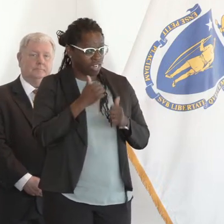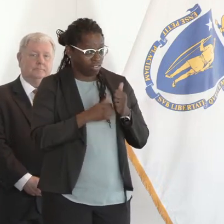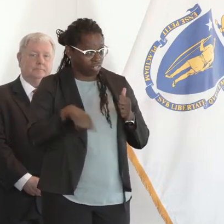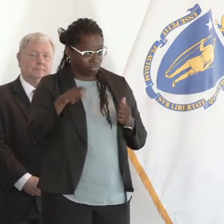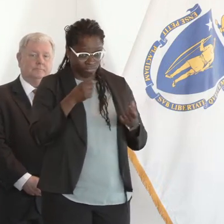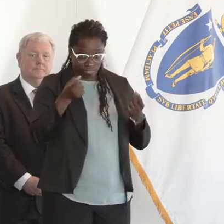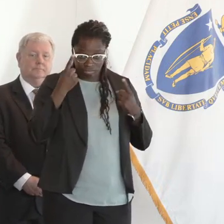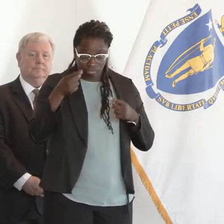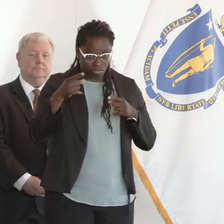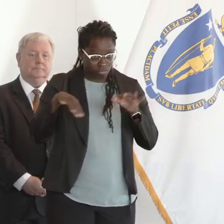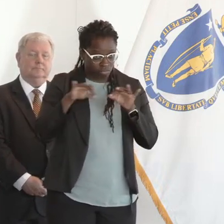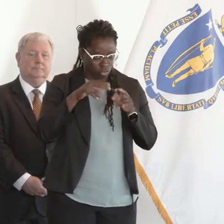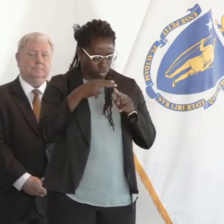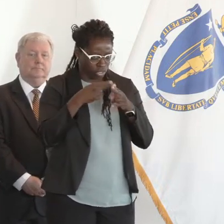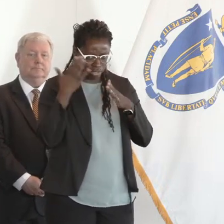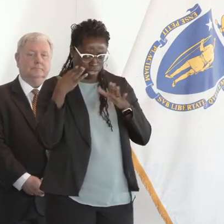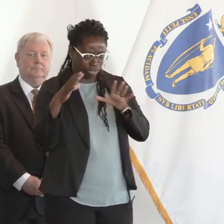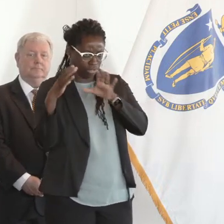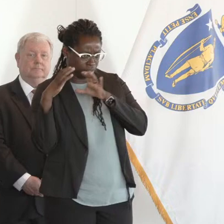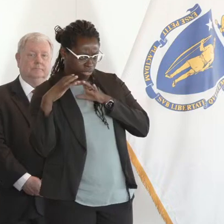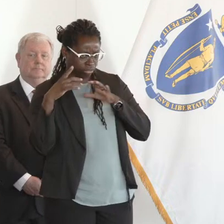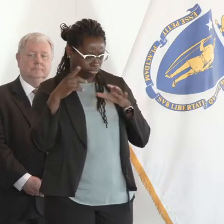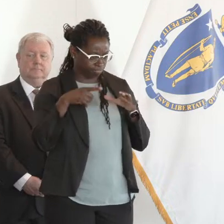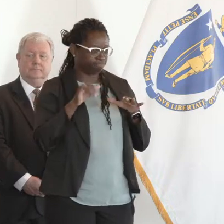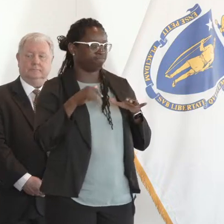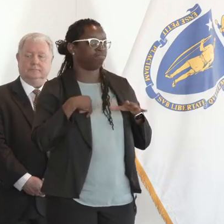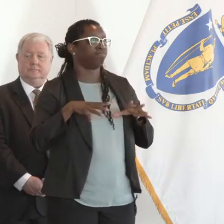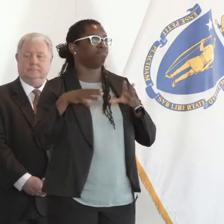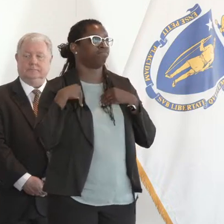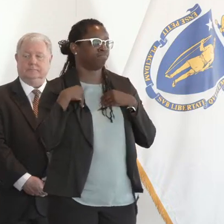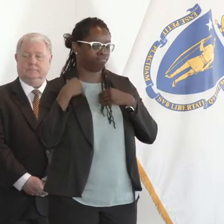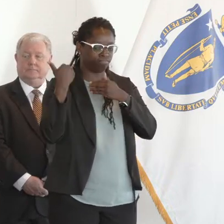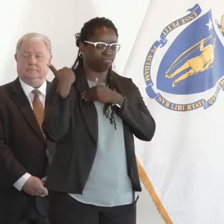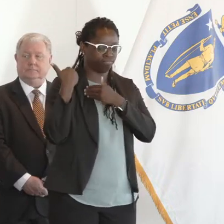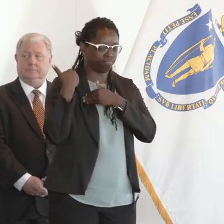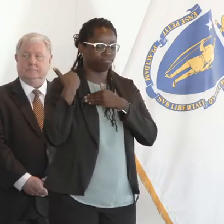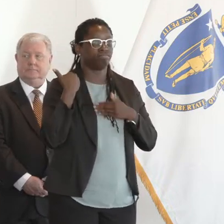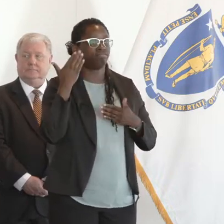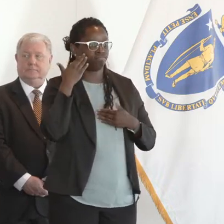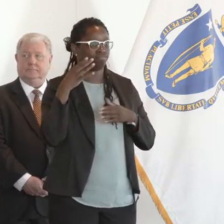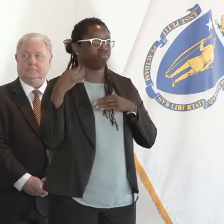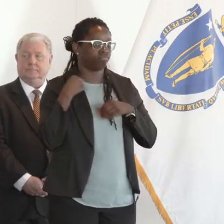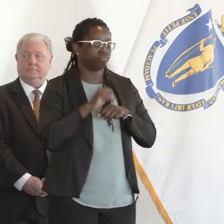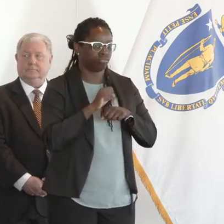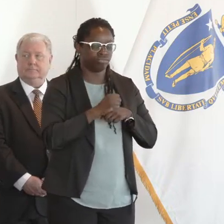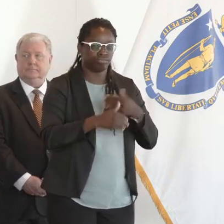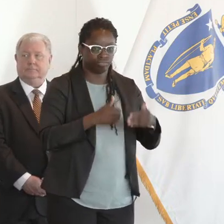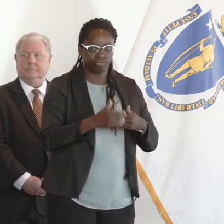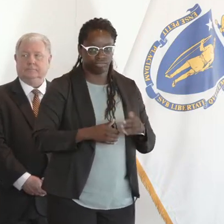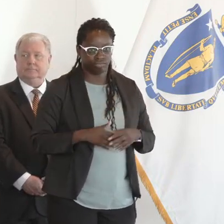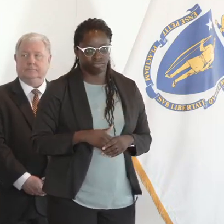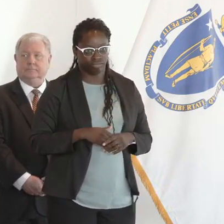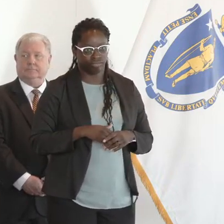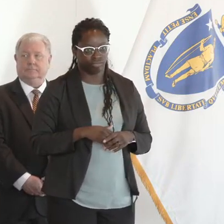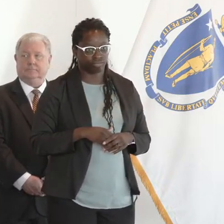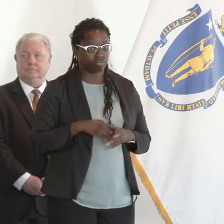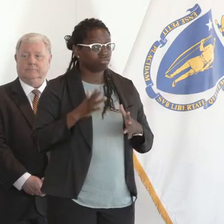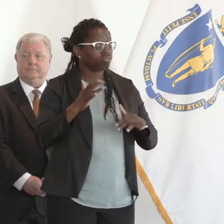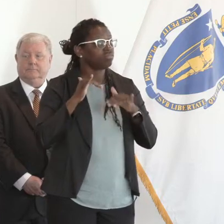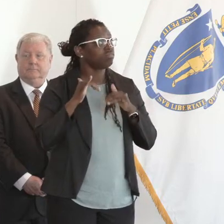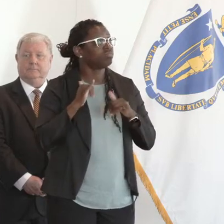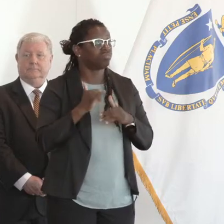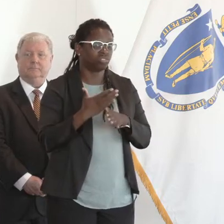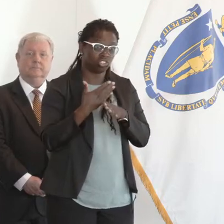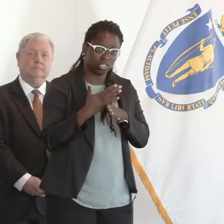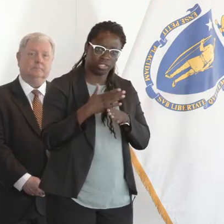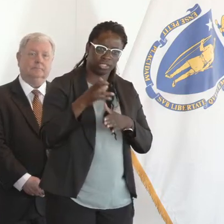everybody owns and takes full responsibility of. It's a crossroads of our shared history, but equally an unbelievable